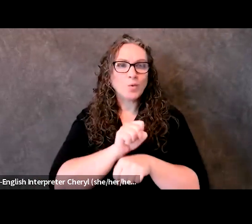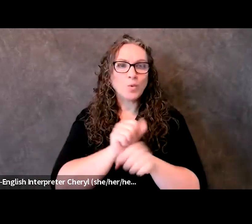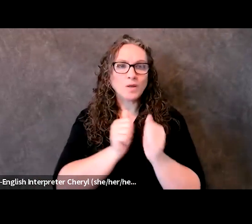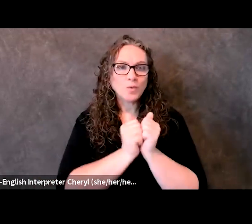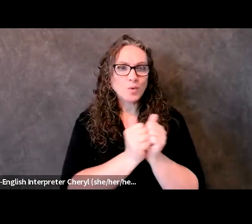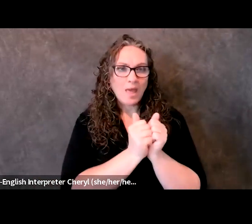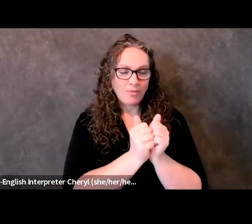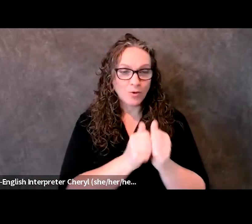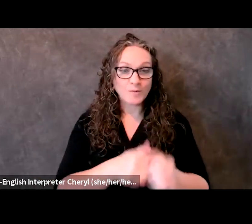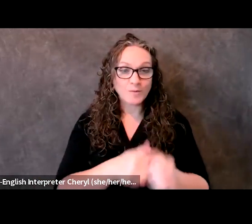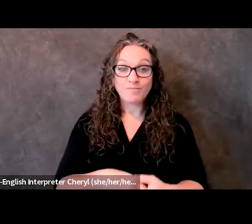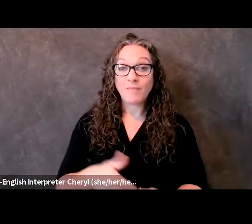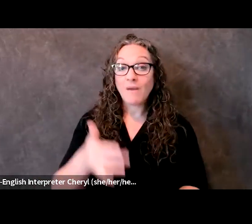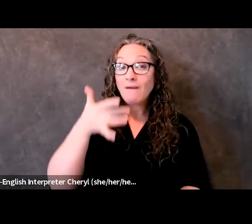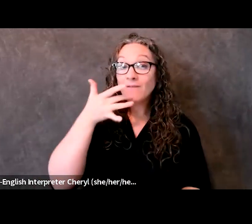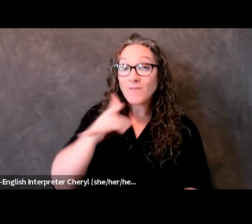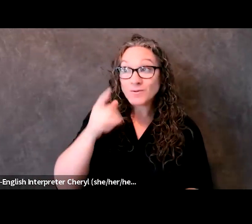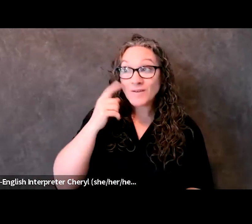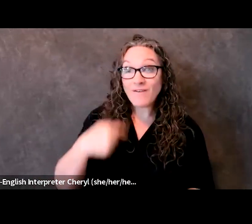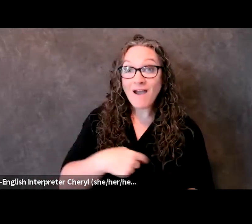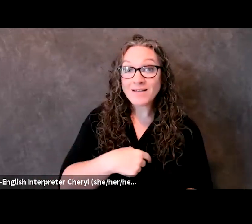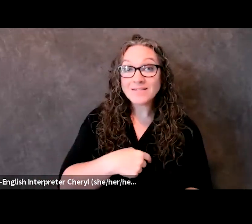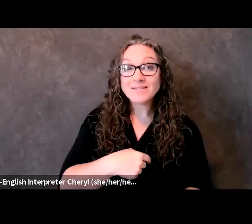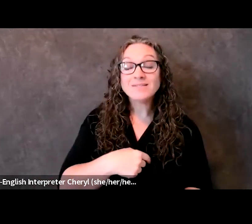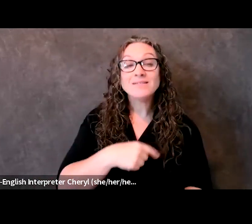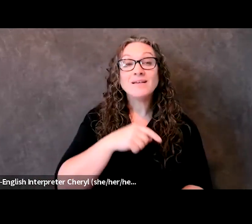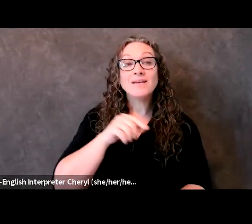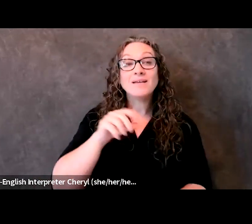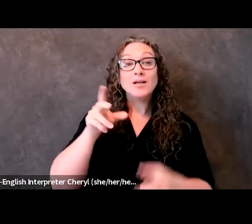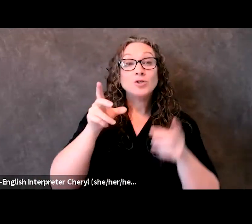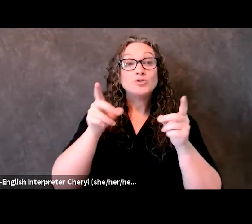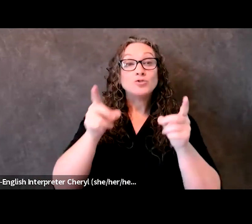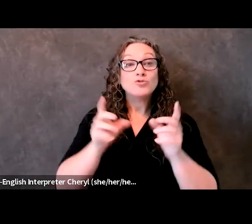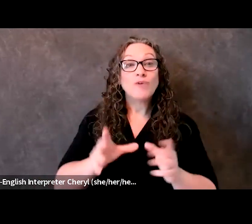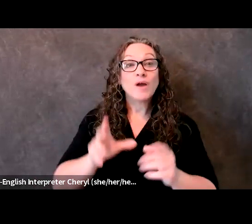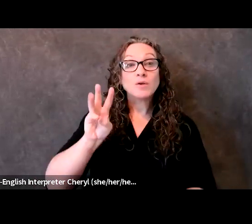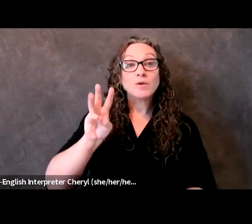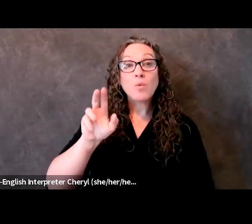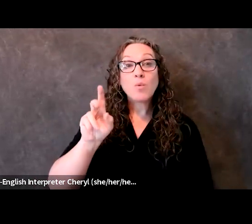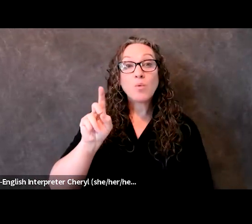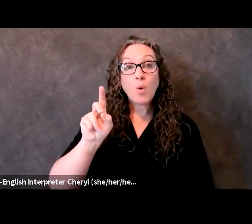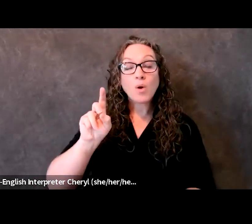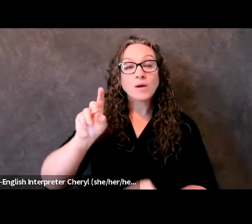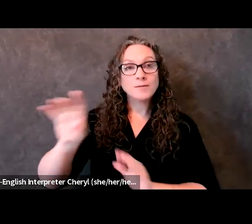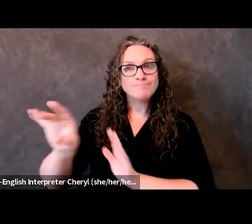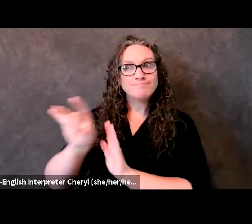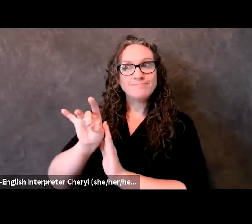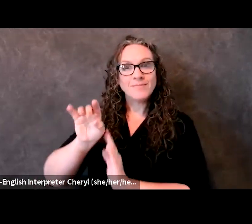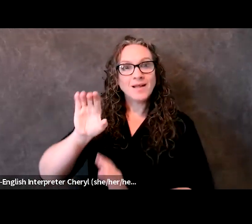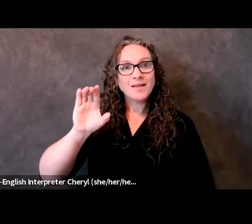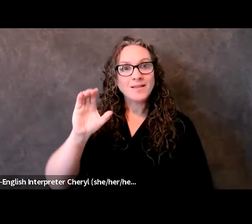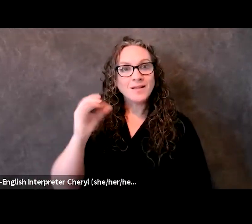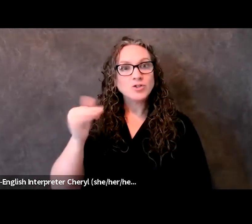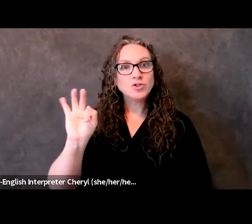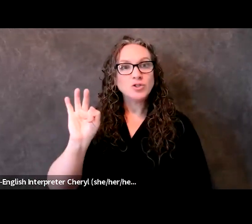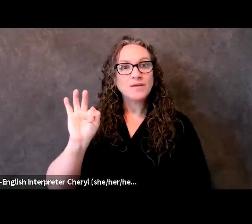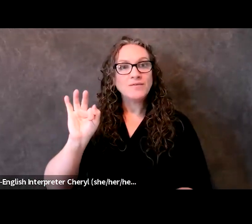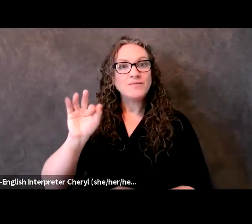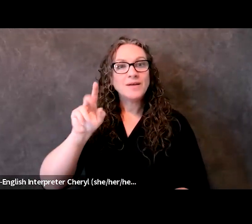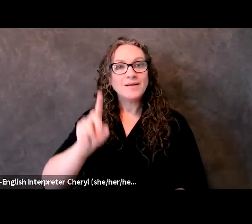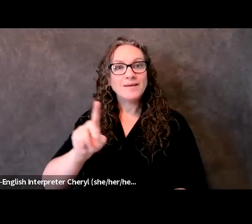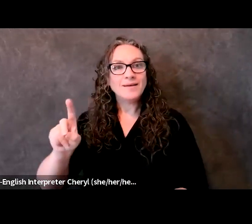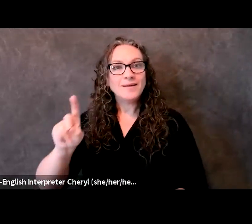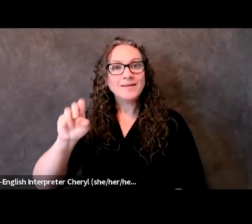Fortunately for us, she's arranged to have the Chief Deputy Director of Cal OES, Lisa